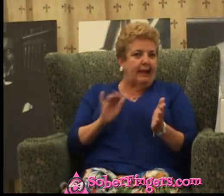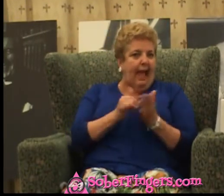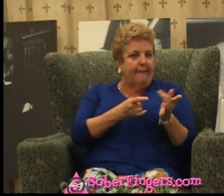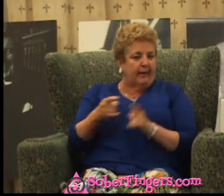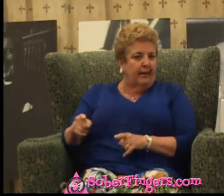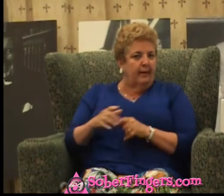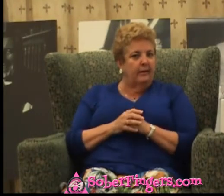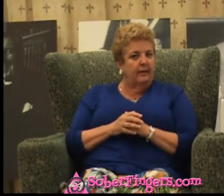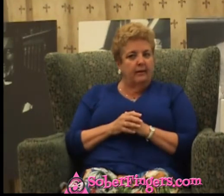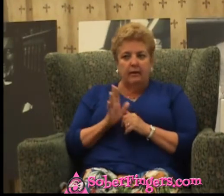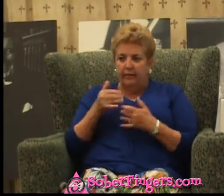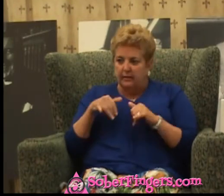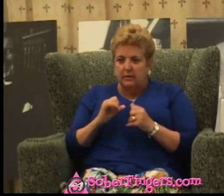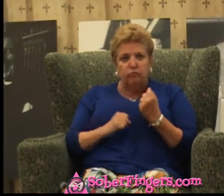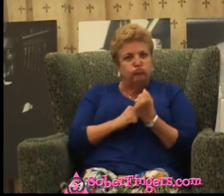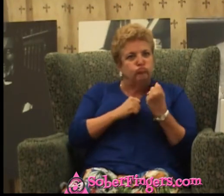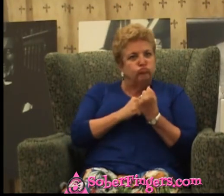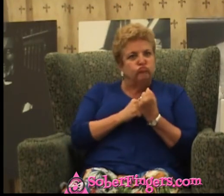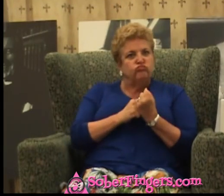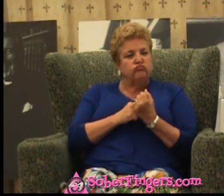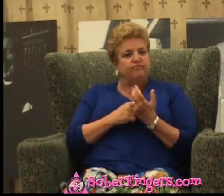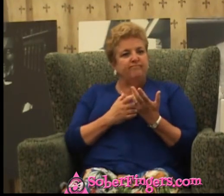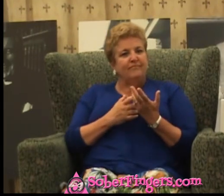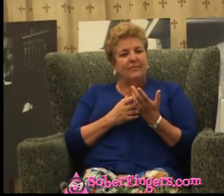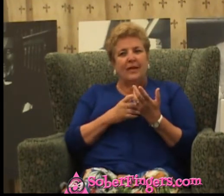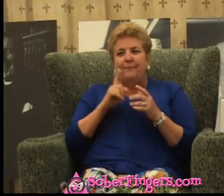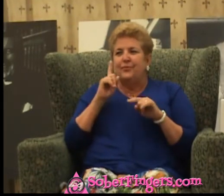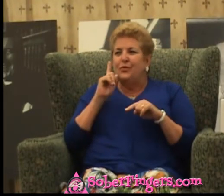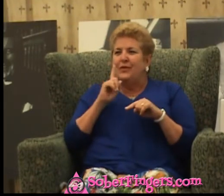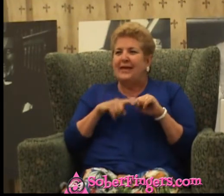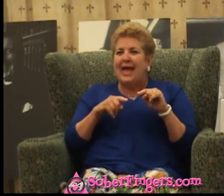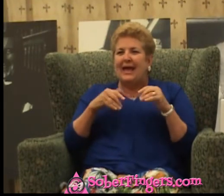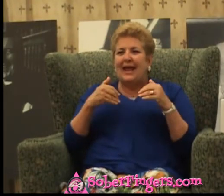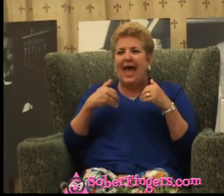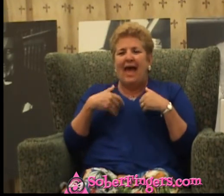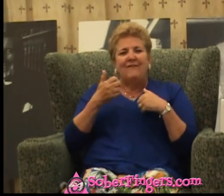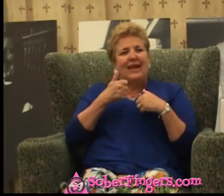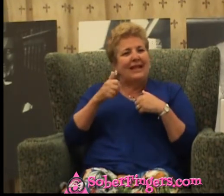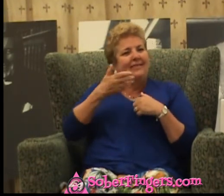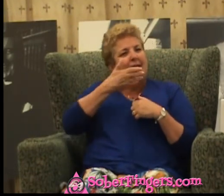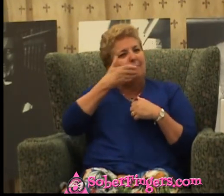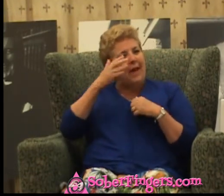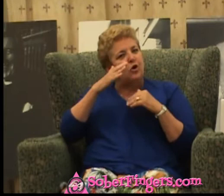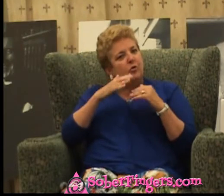And you just can't have anything better than a friend.